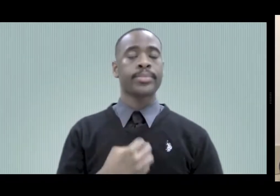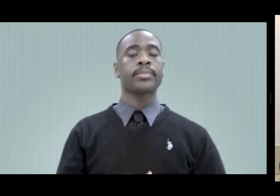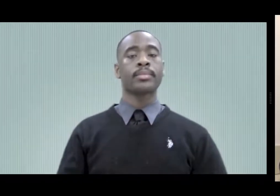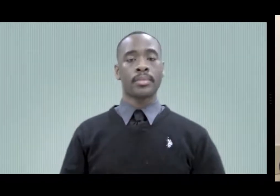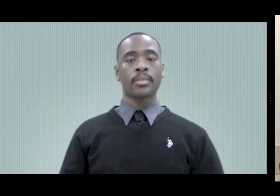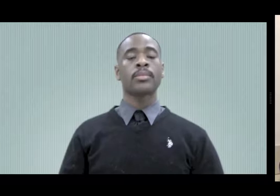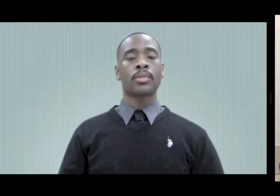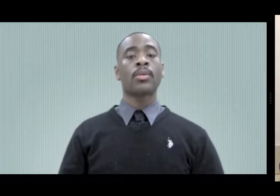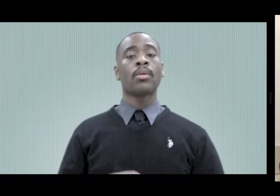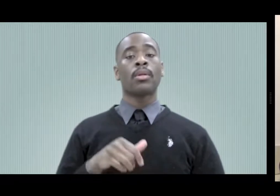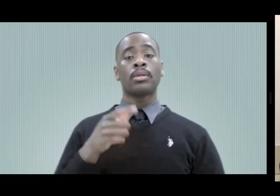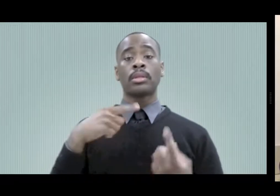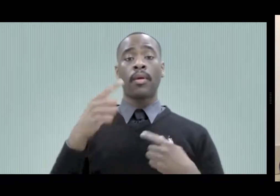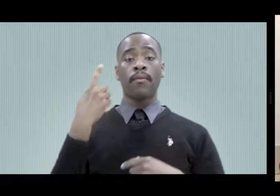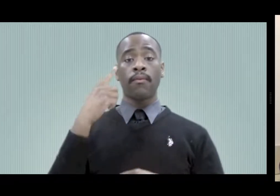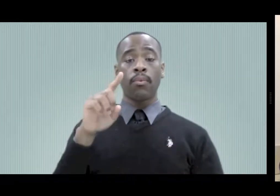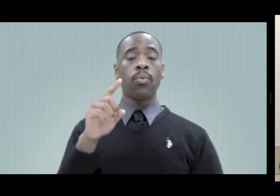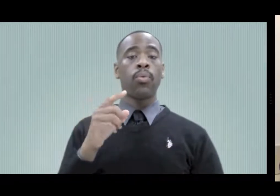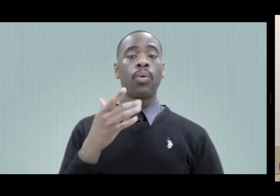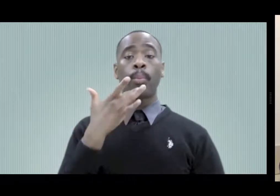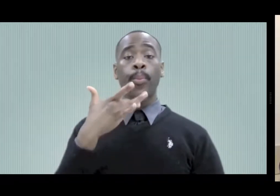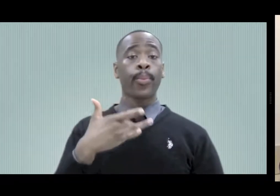and pregnant, and